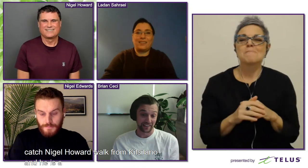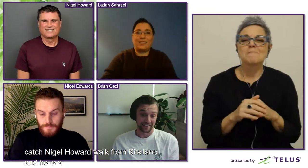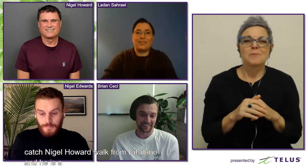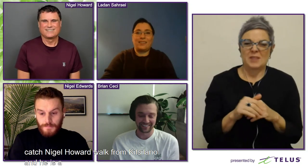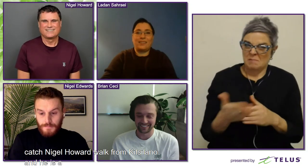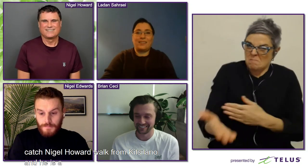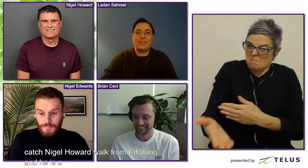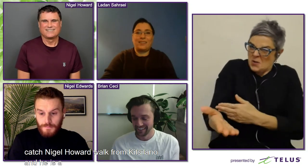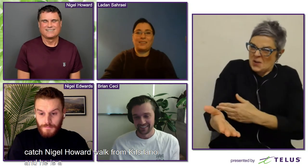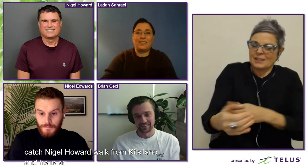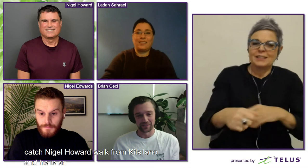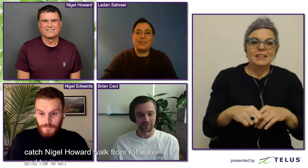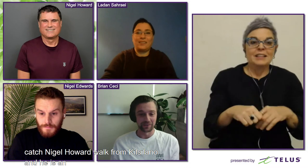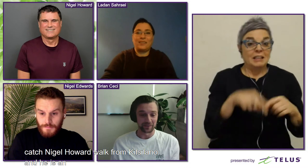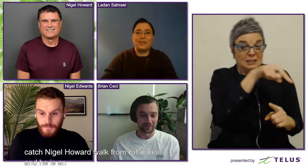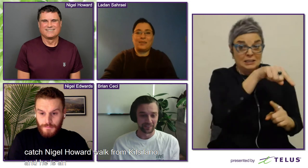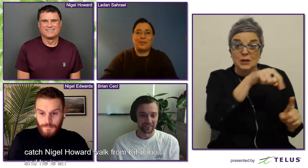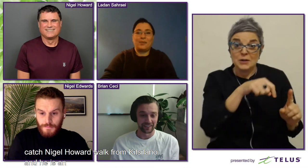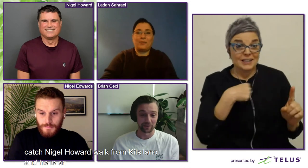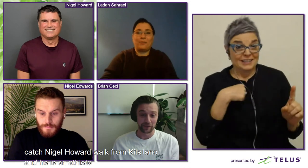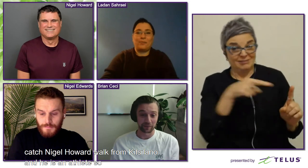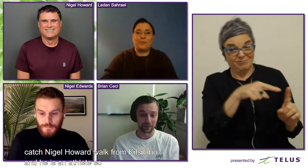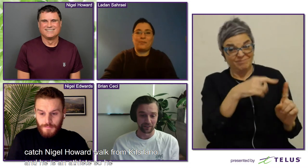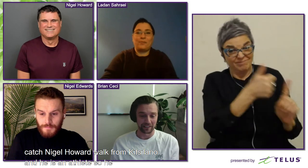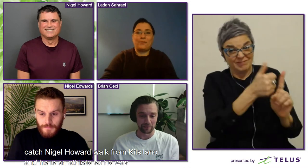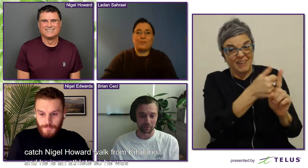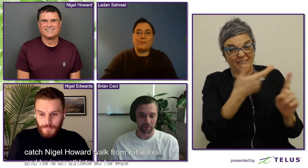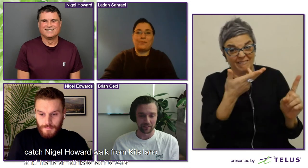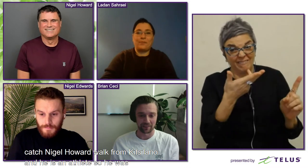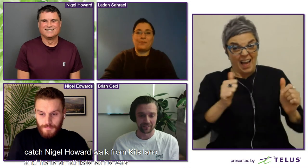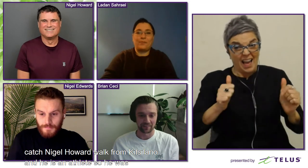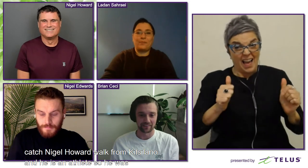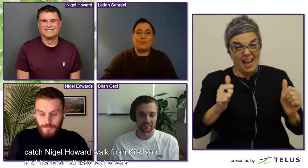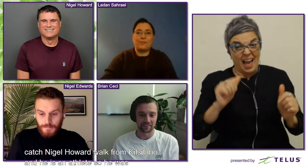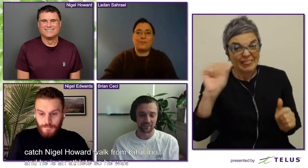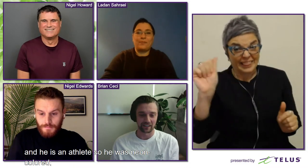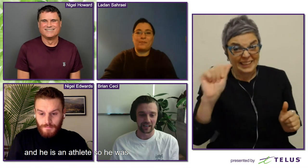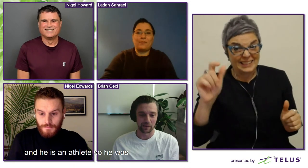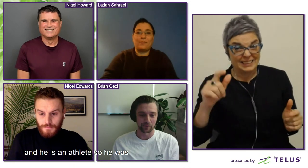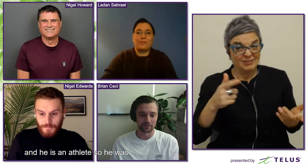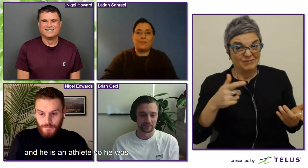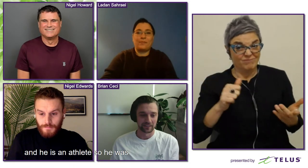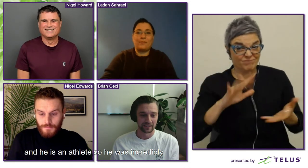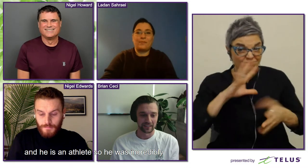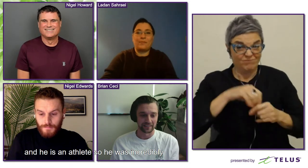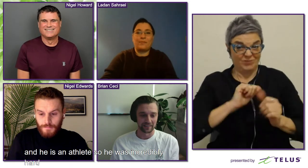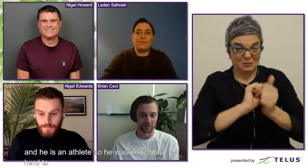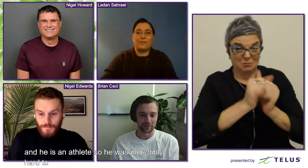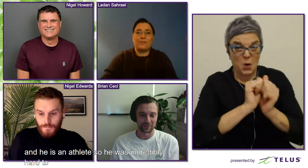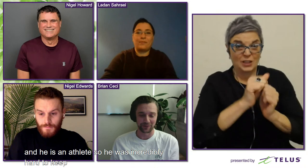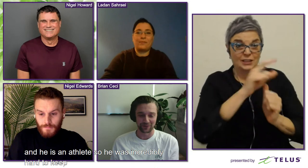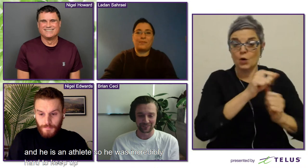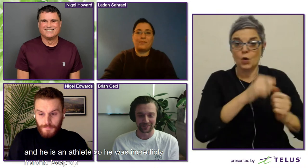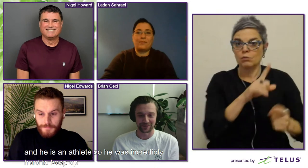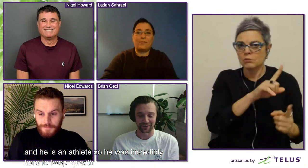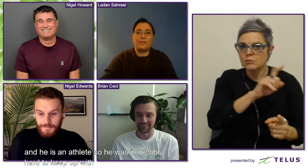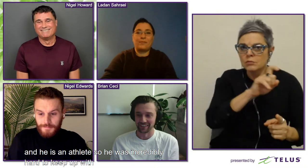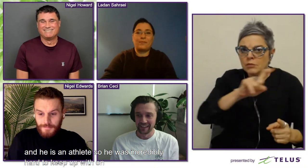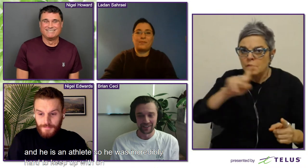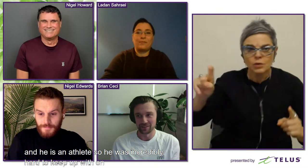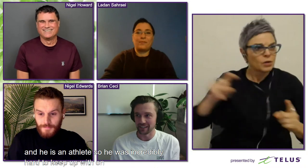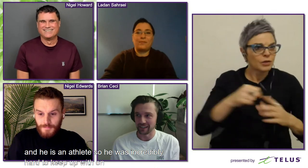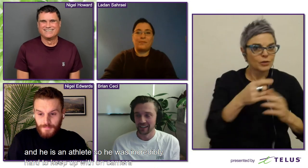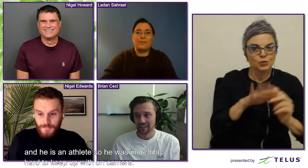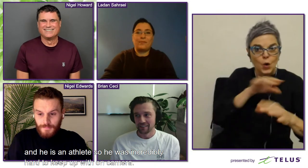he's an athlete, so he was incredibly hard to keep up with on the camera, and it was a total